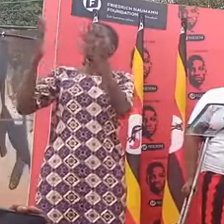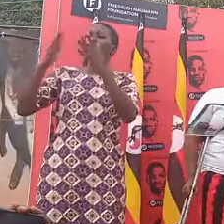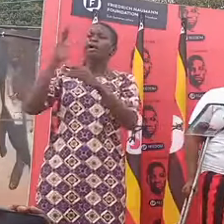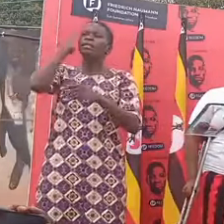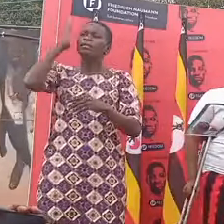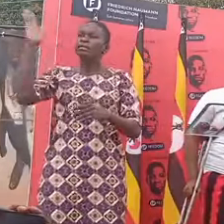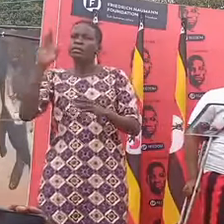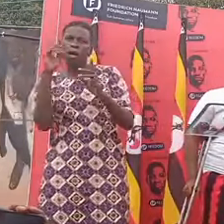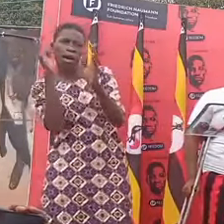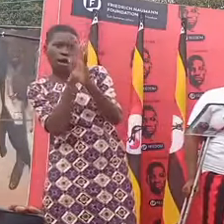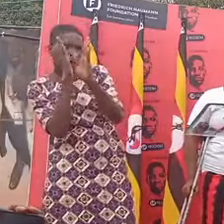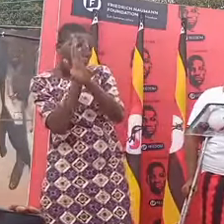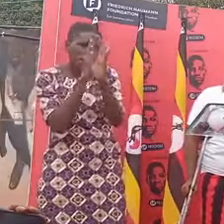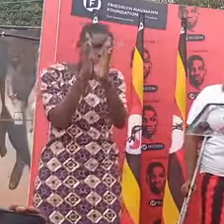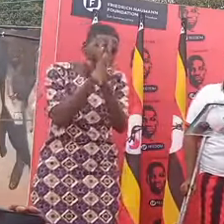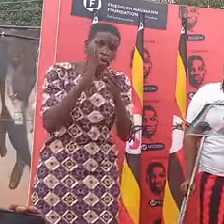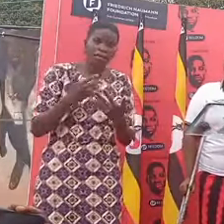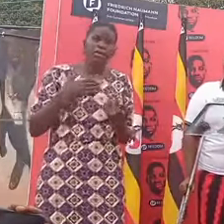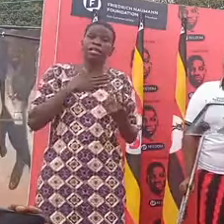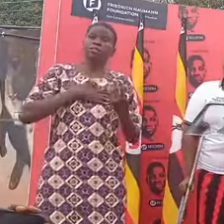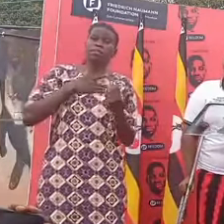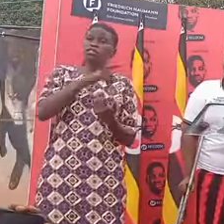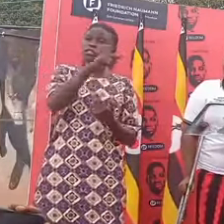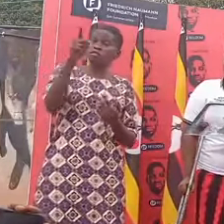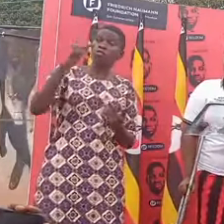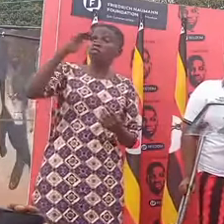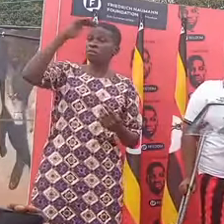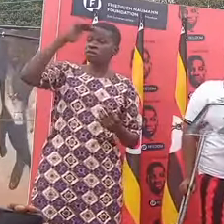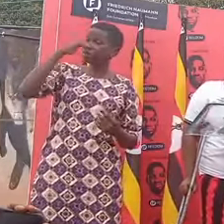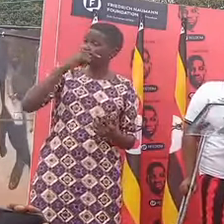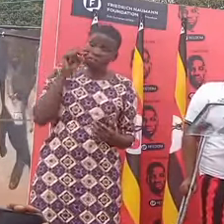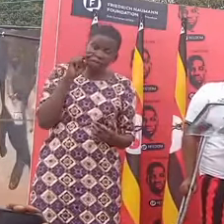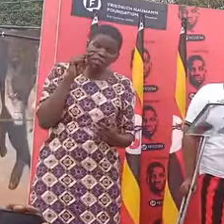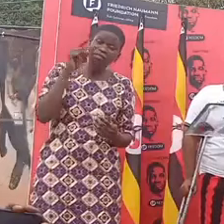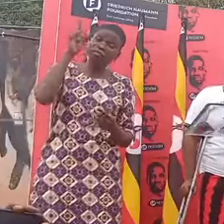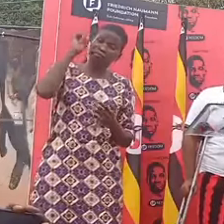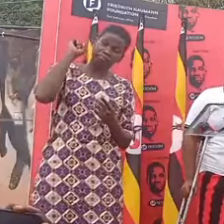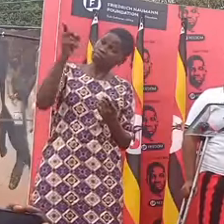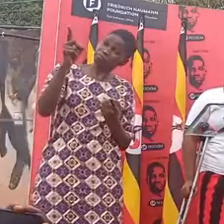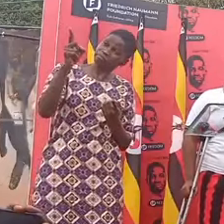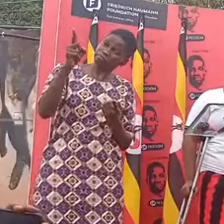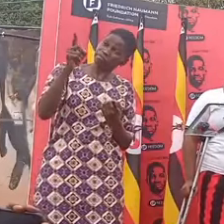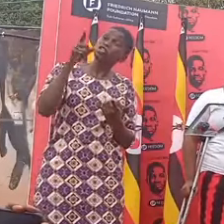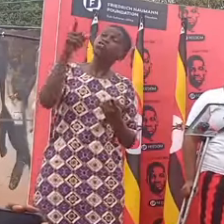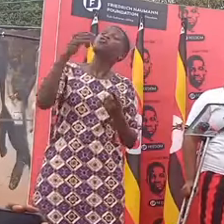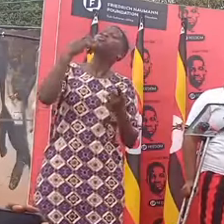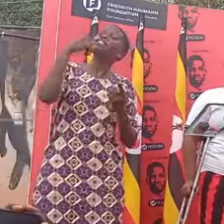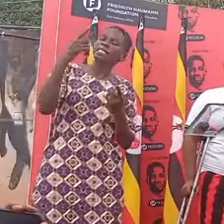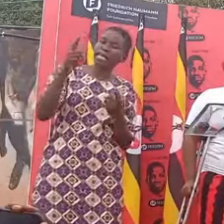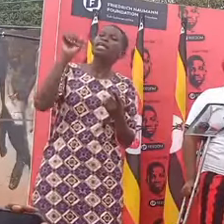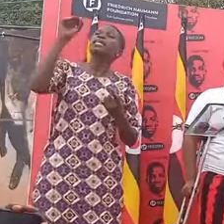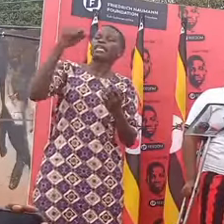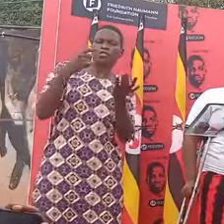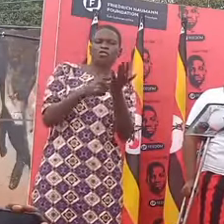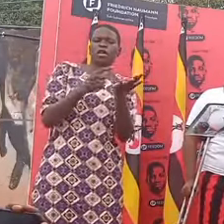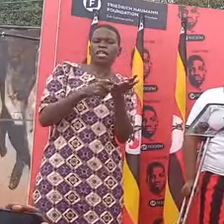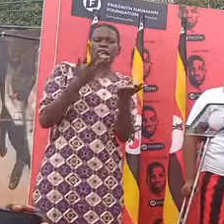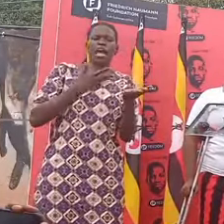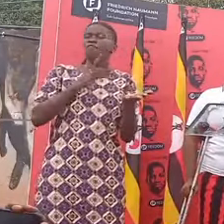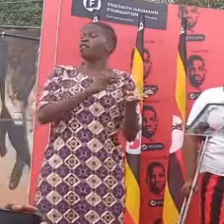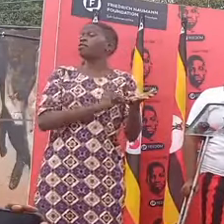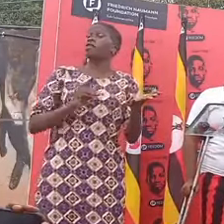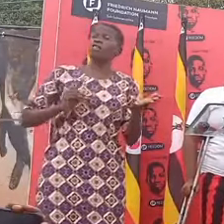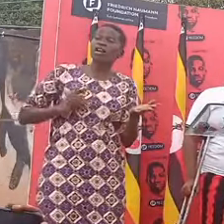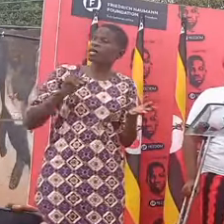muzeyi Museveni this message goes to President Museveni olutugamba nti Uganda mulina demokulasiya obwiki